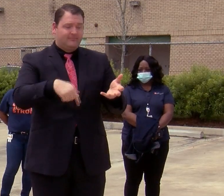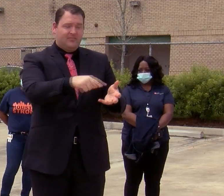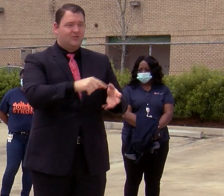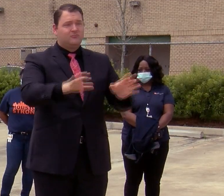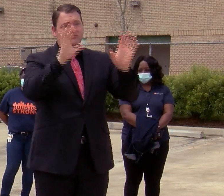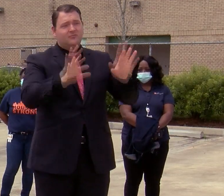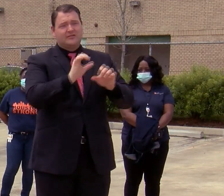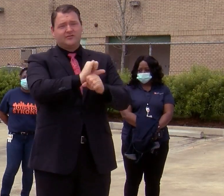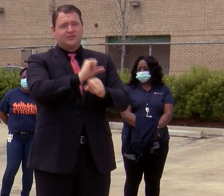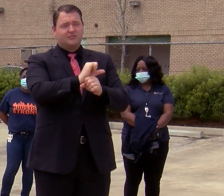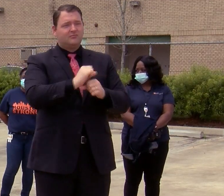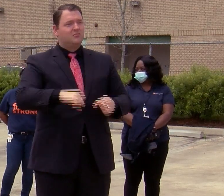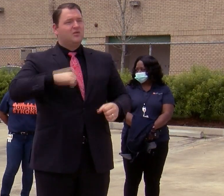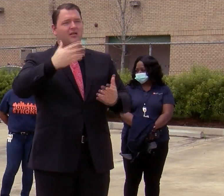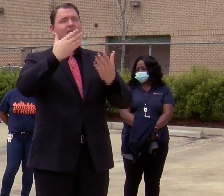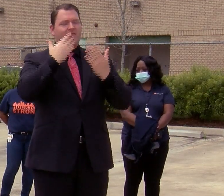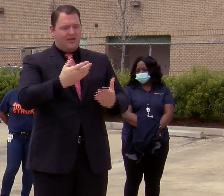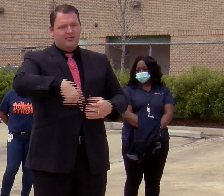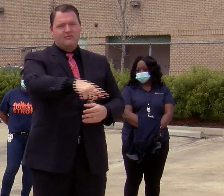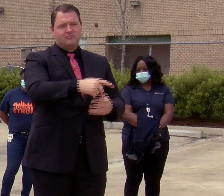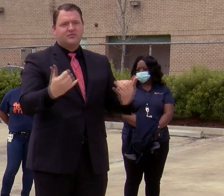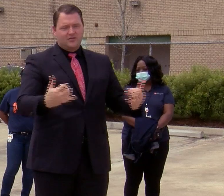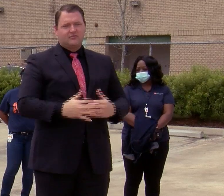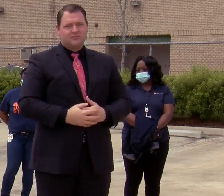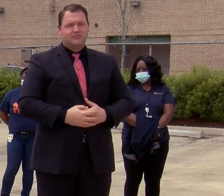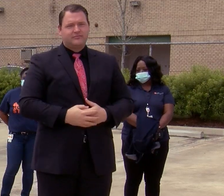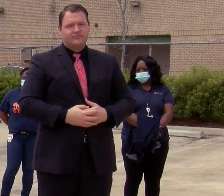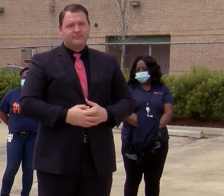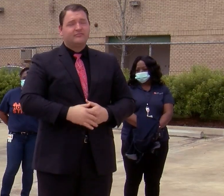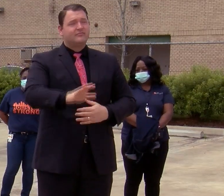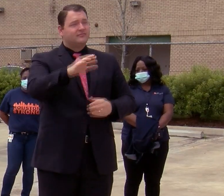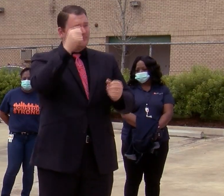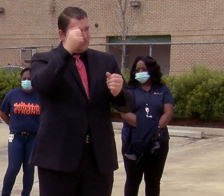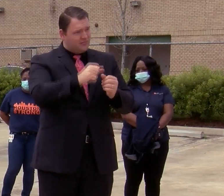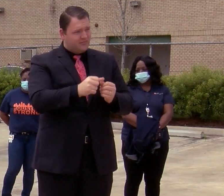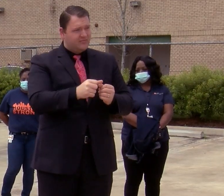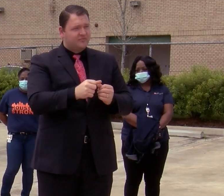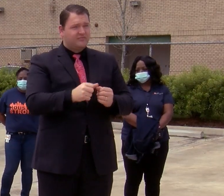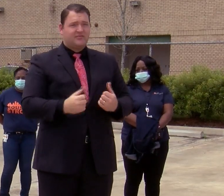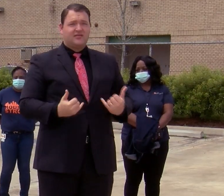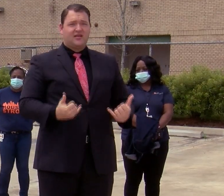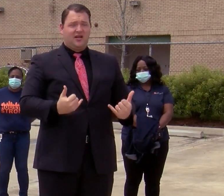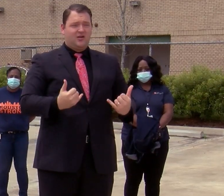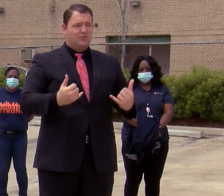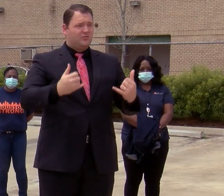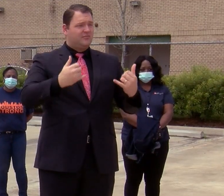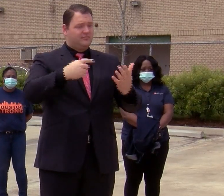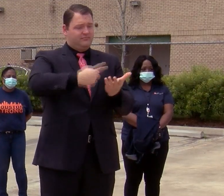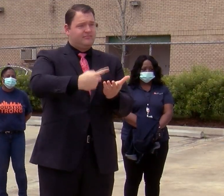to thank them here today for this. Remember, dear friends, this is not about just